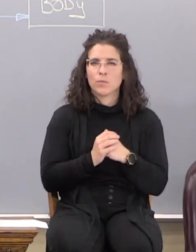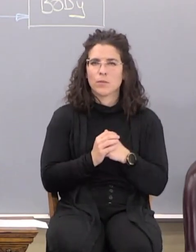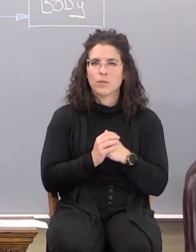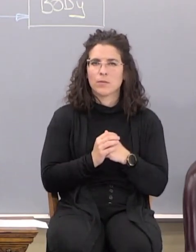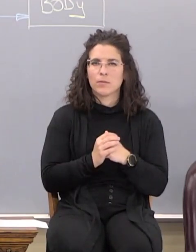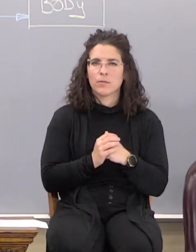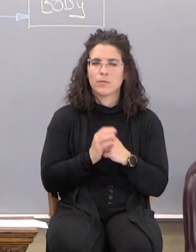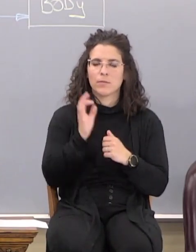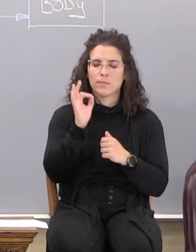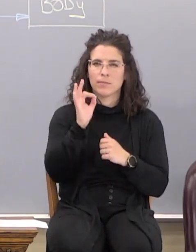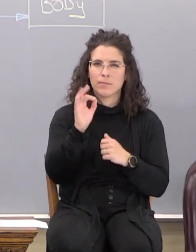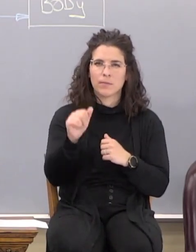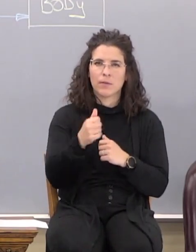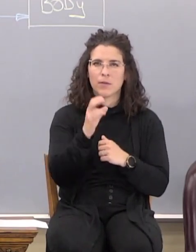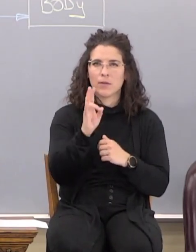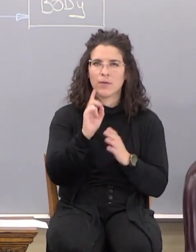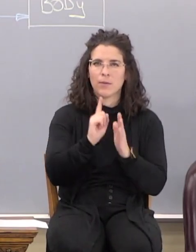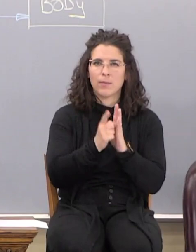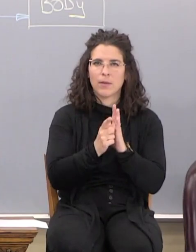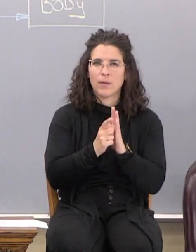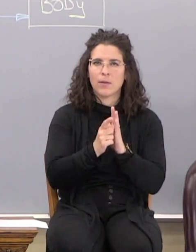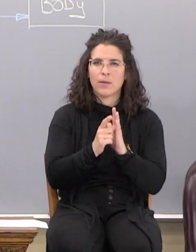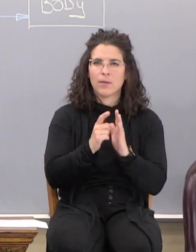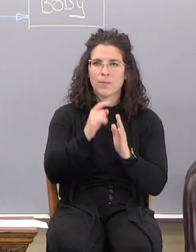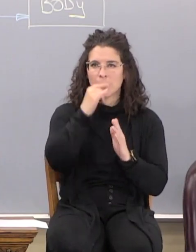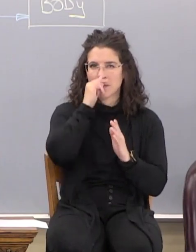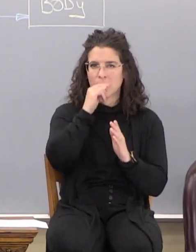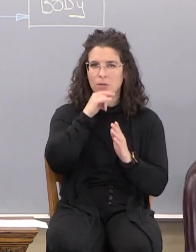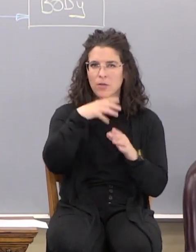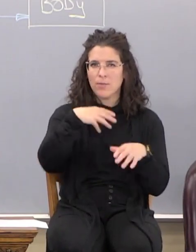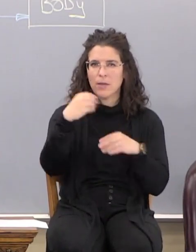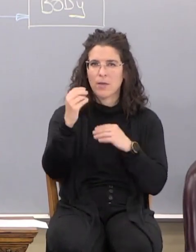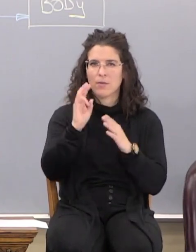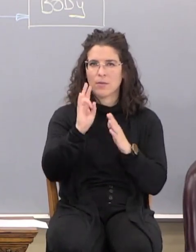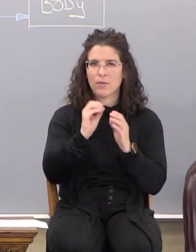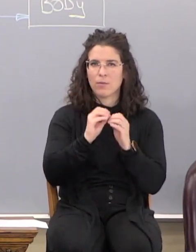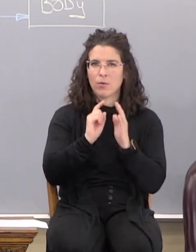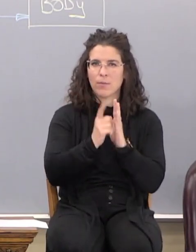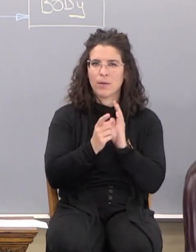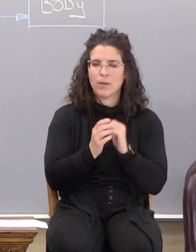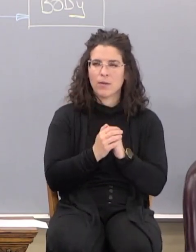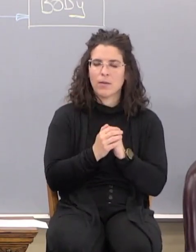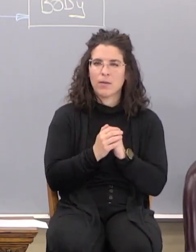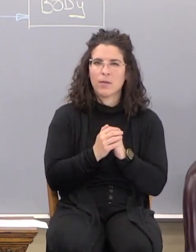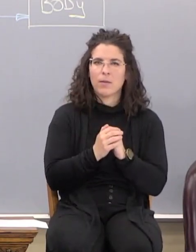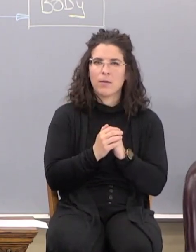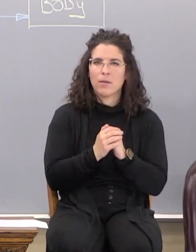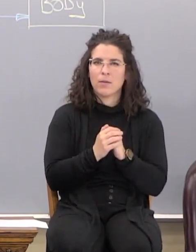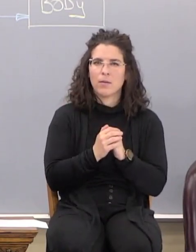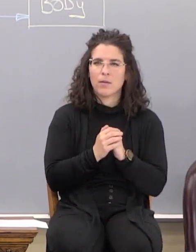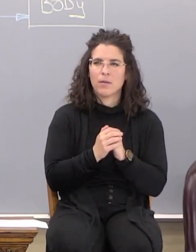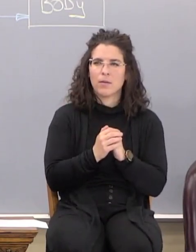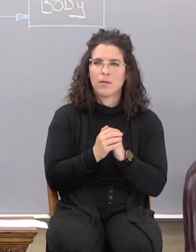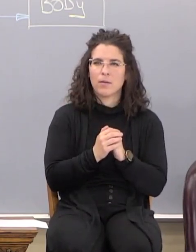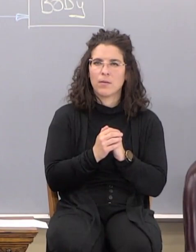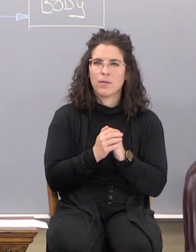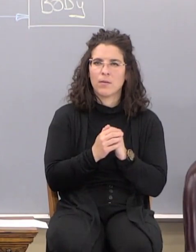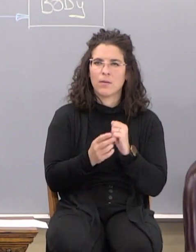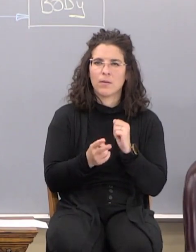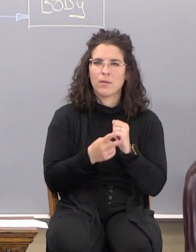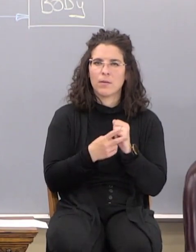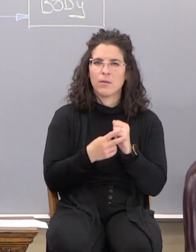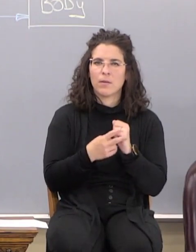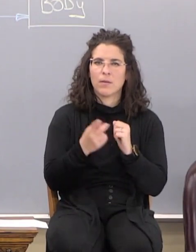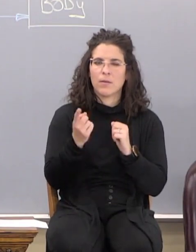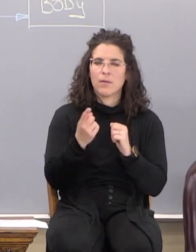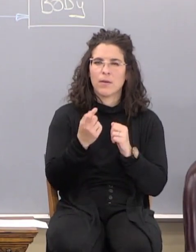I could preach another 7 minutes because the kids aren't going to be out for seven more minutes. But I'll shame them by us getting out early,